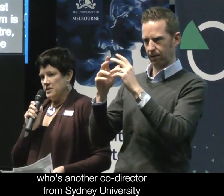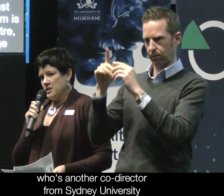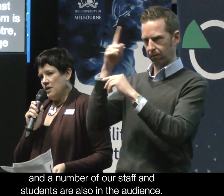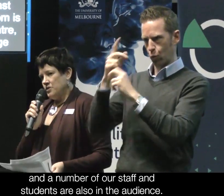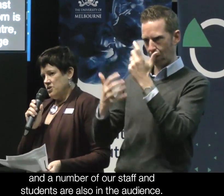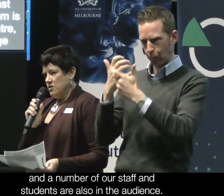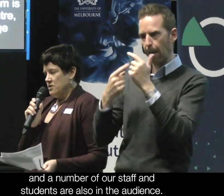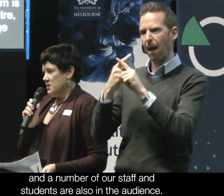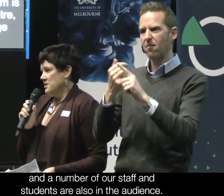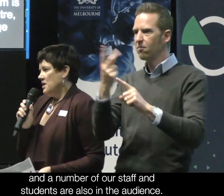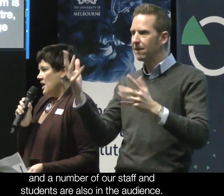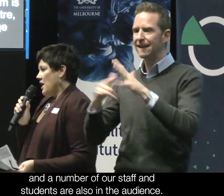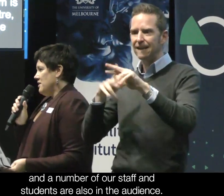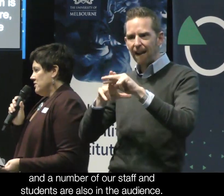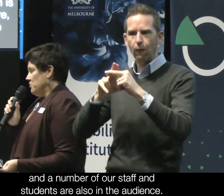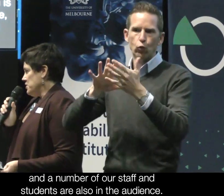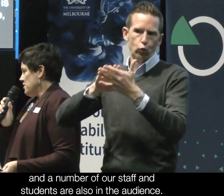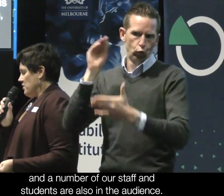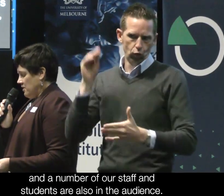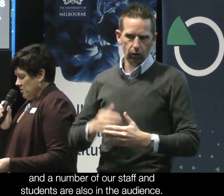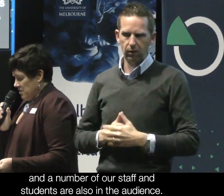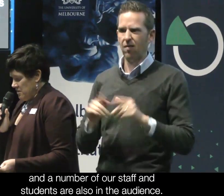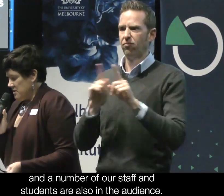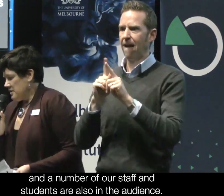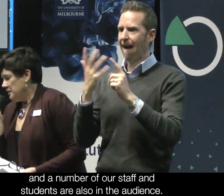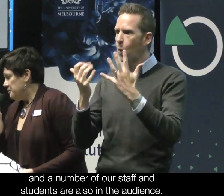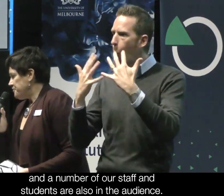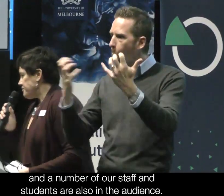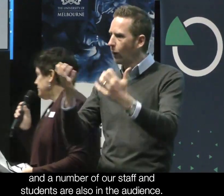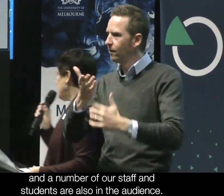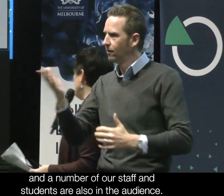of our staff and students are also in the audience.